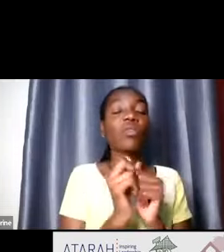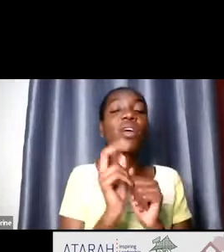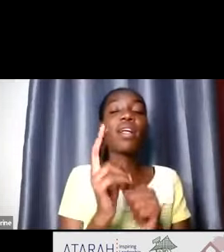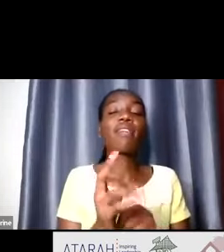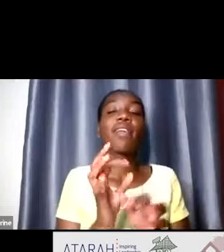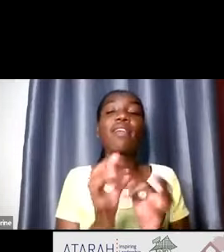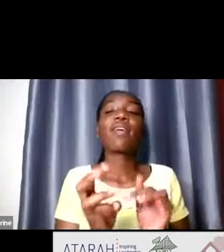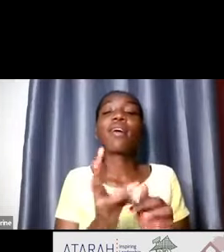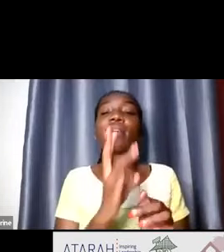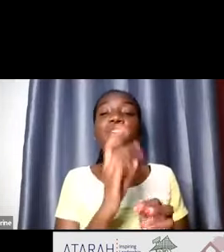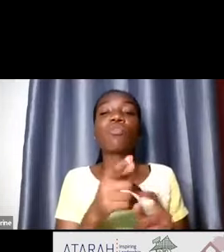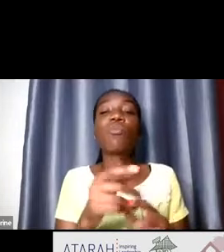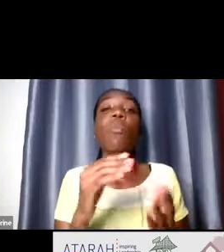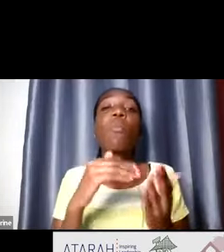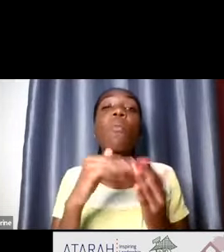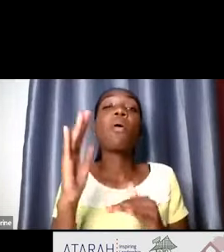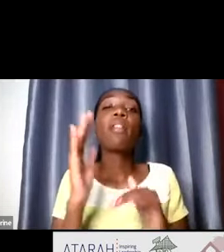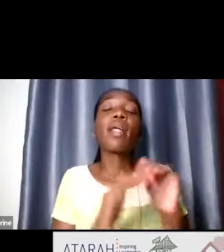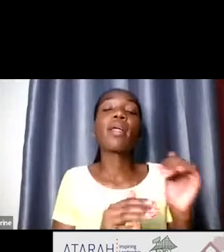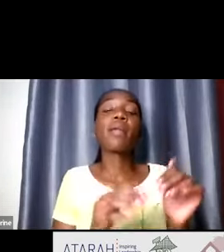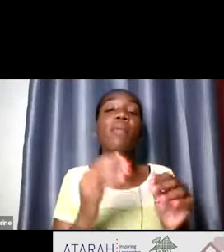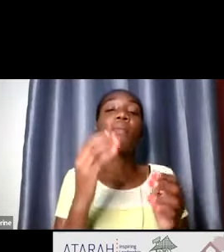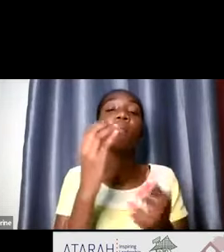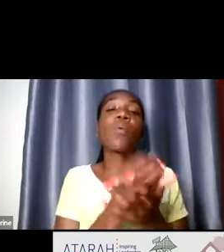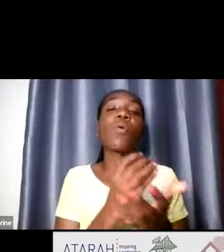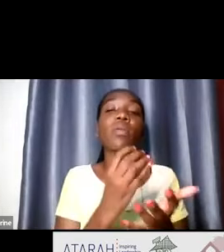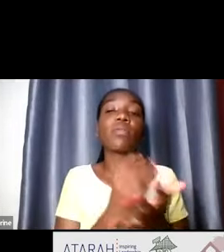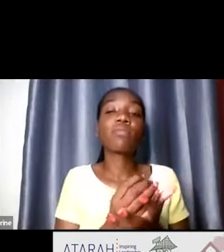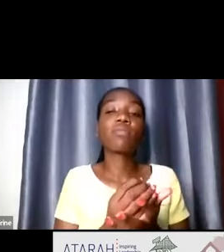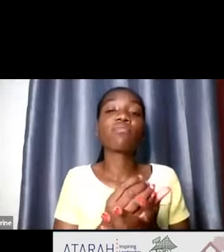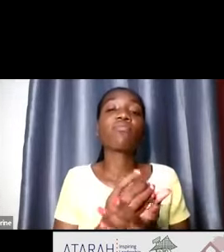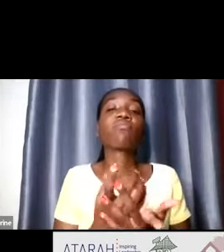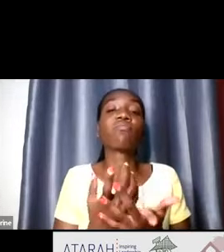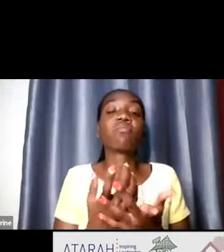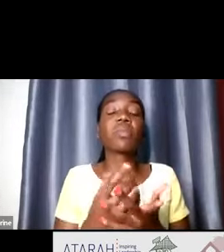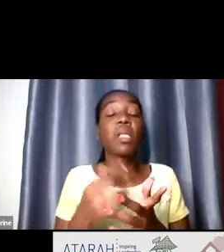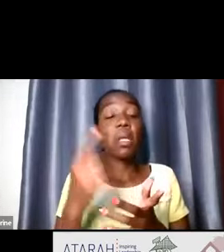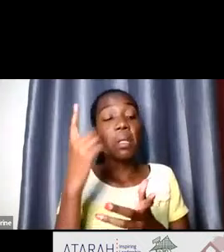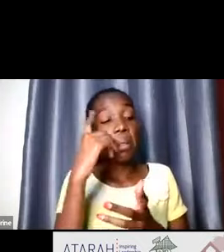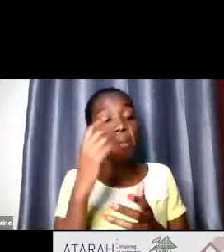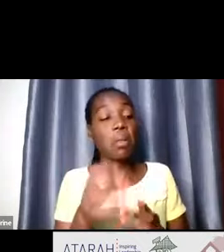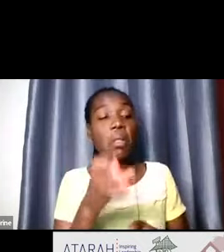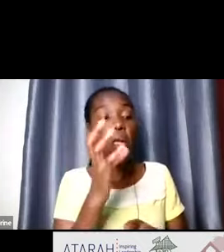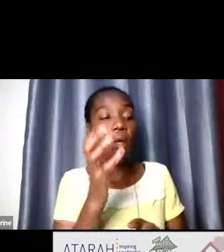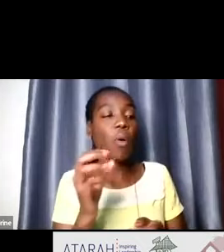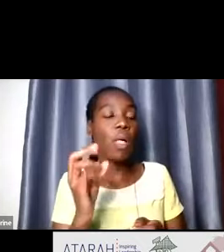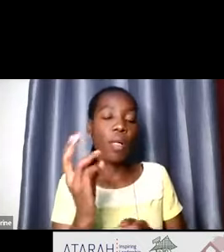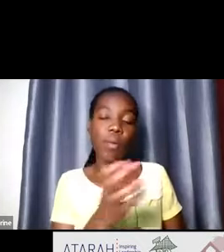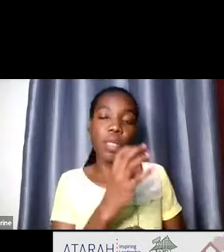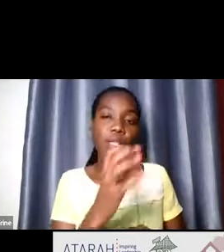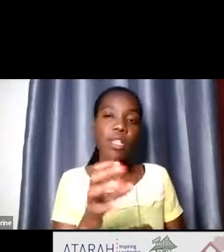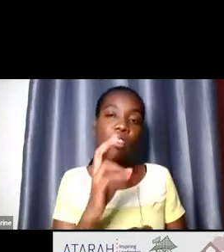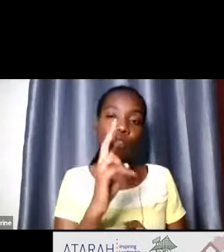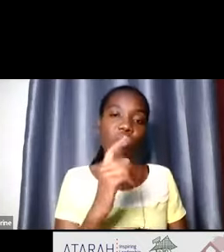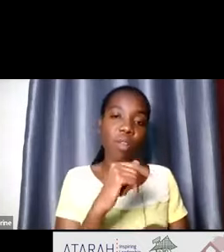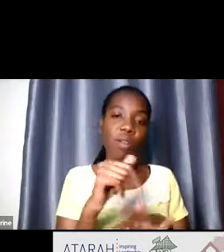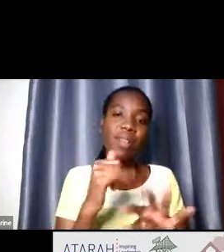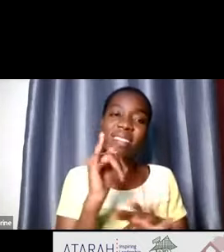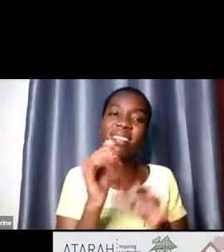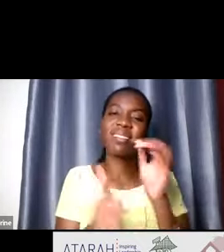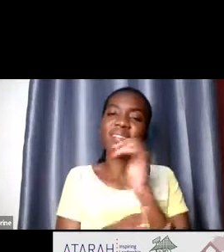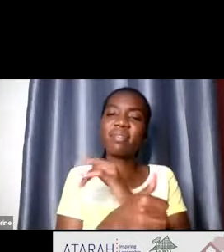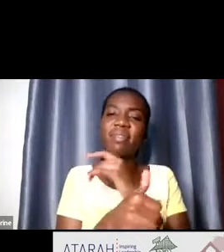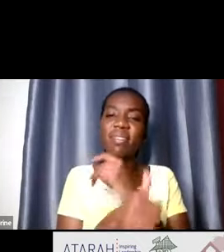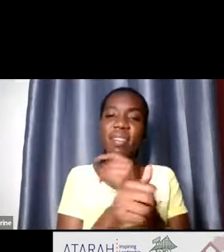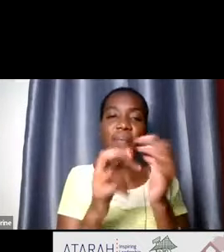drank more than a bottle? How long have you drank it? I'm asleep and I've drank whiskey for 2 hours, a whole bottle. That is dangerous. That's somebody who's